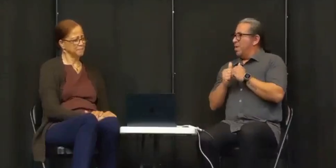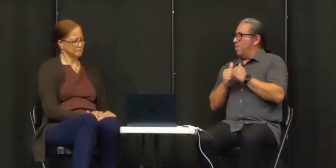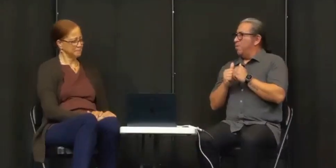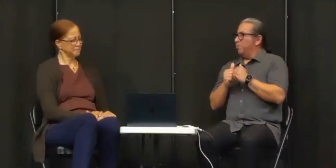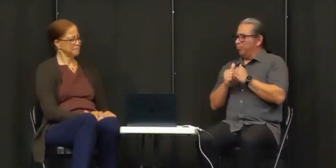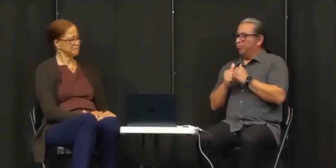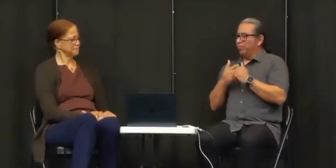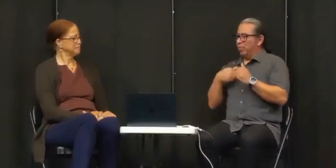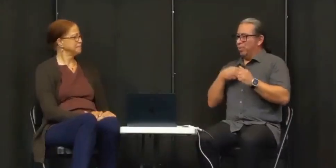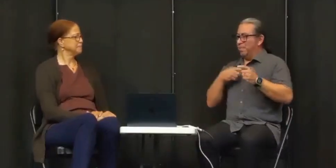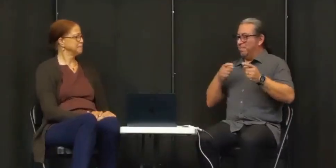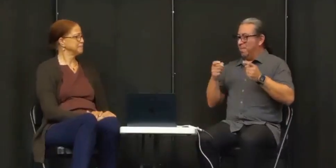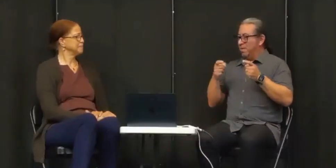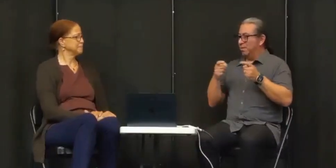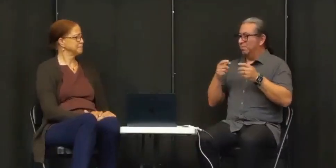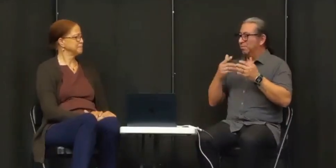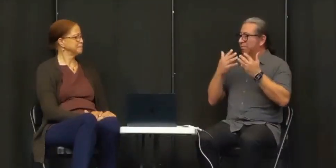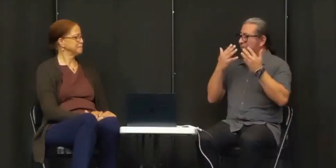next question.